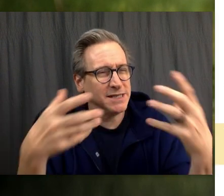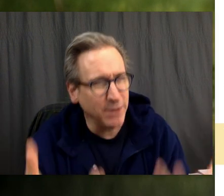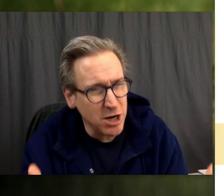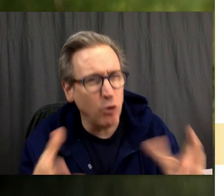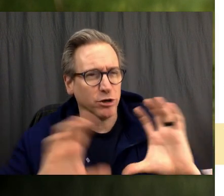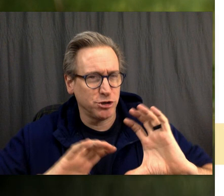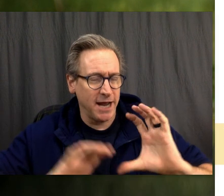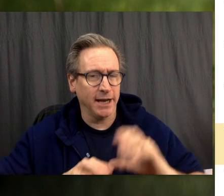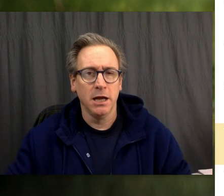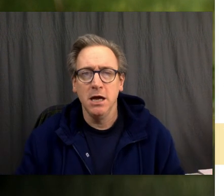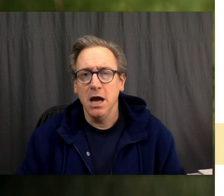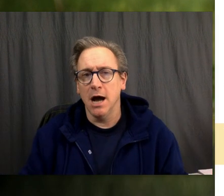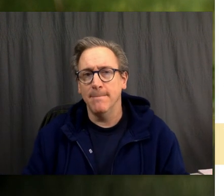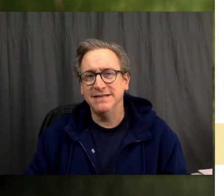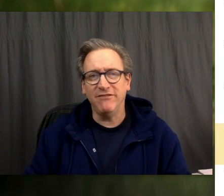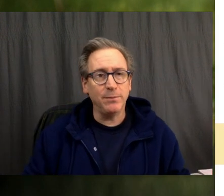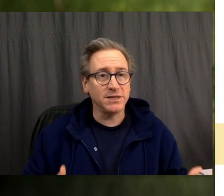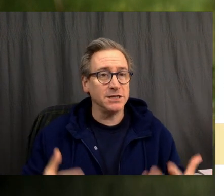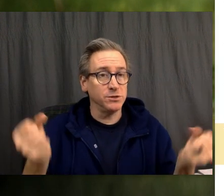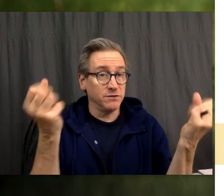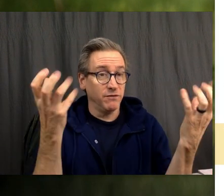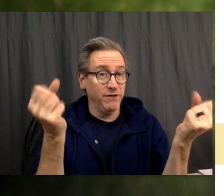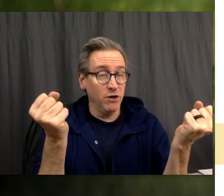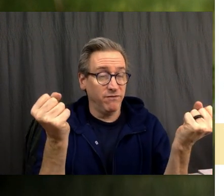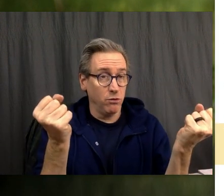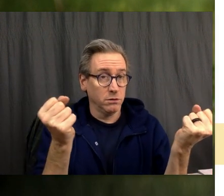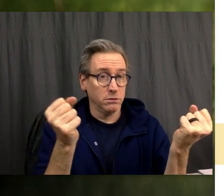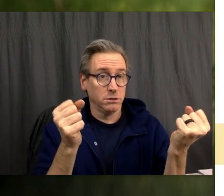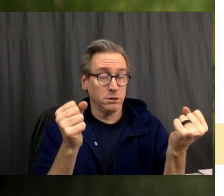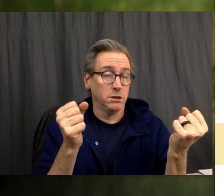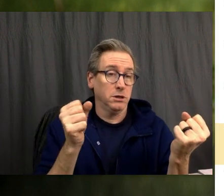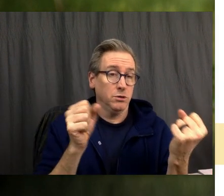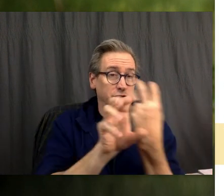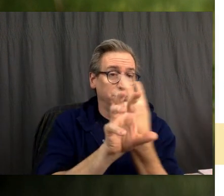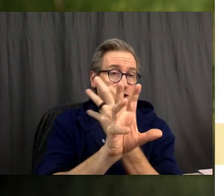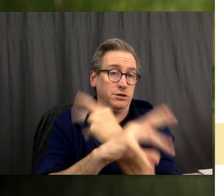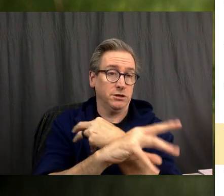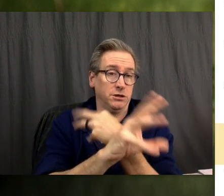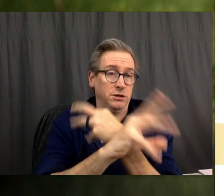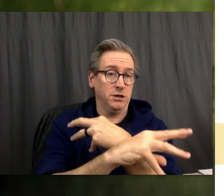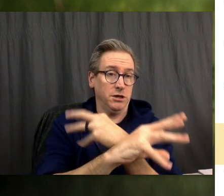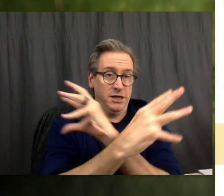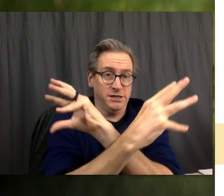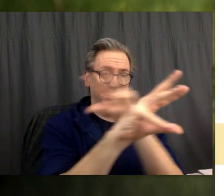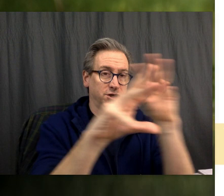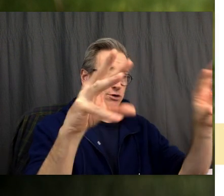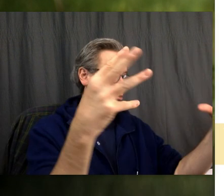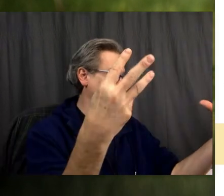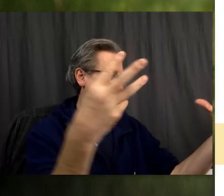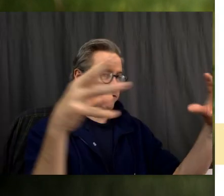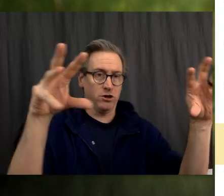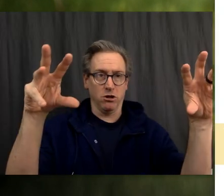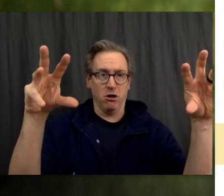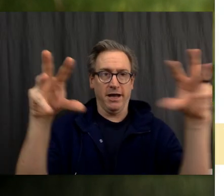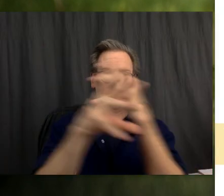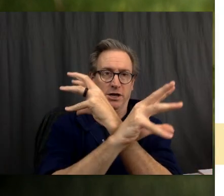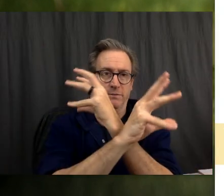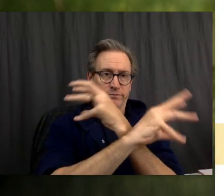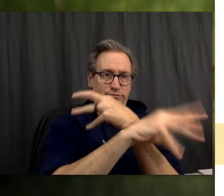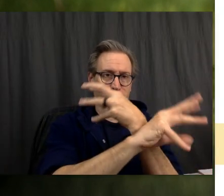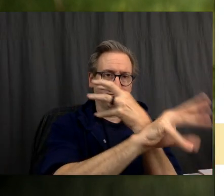because we know you're chatting. Deaf people tend to use a video phone, which it's like 2 kind of claw